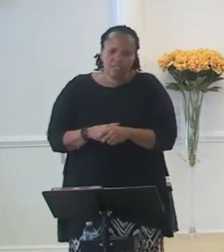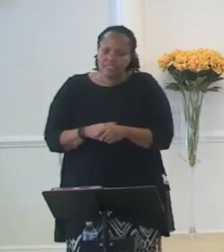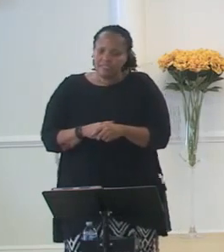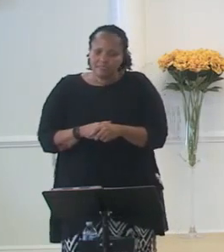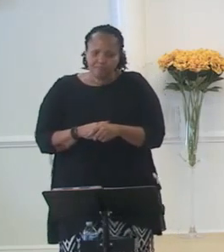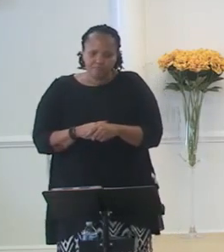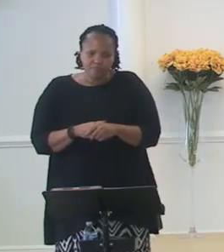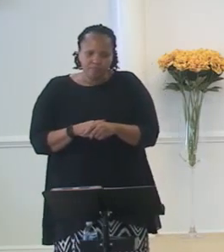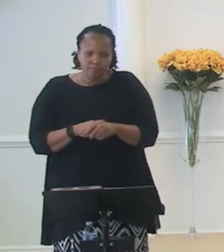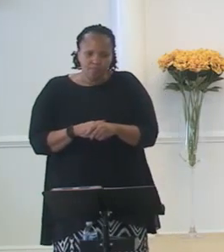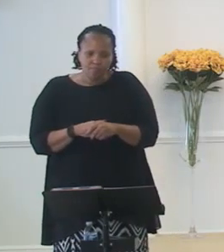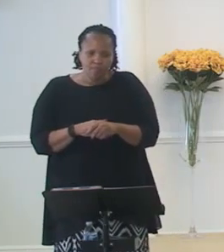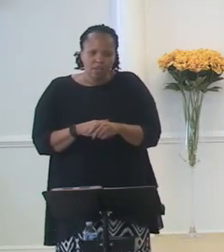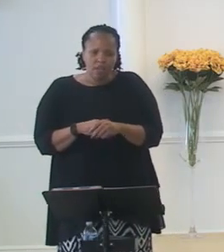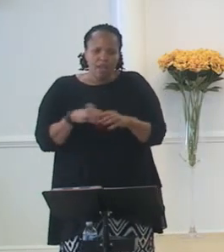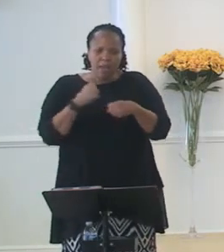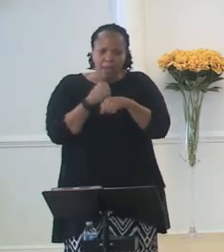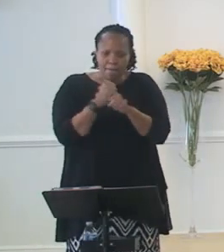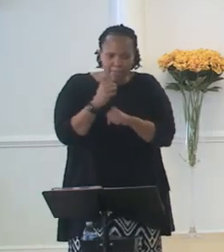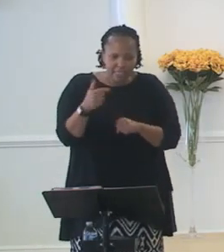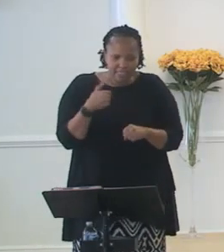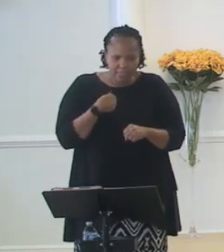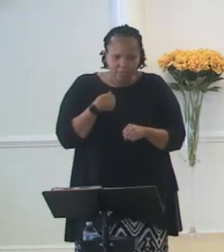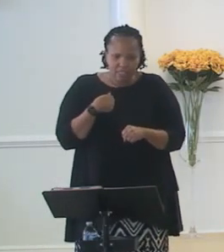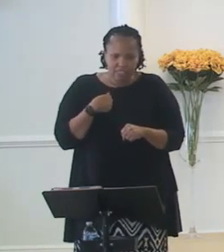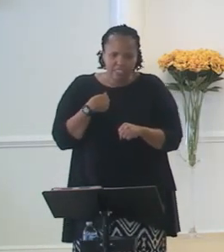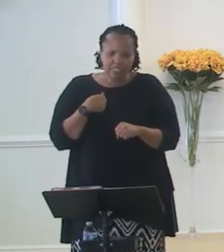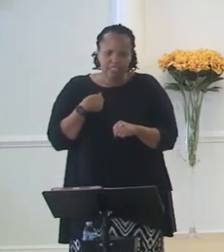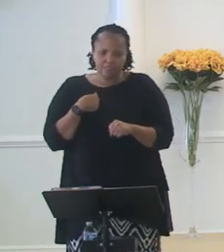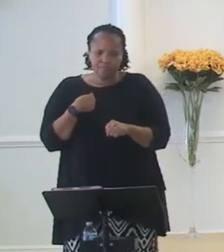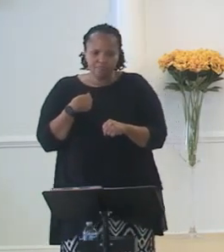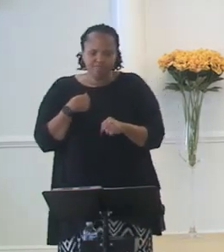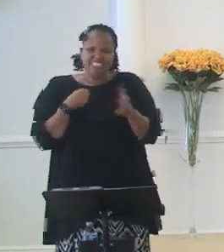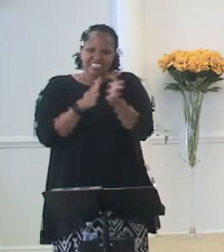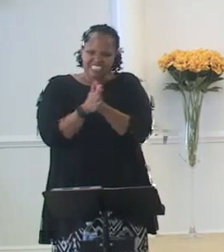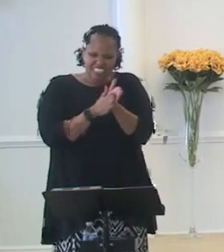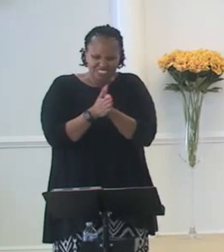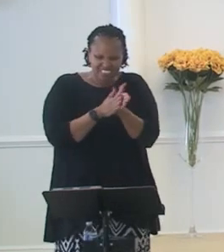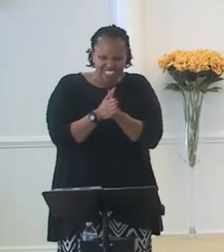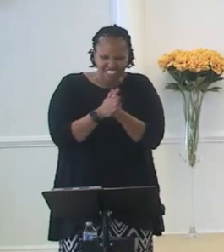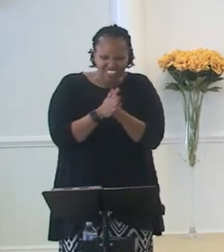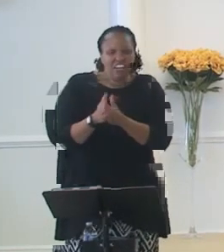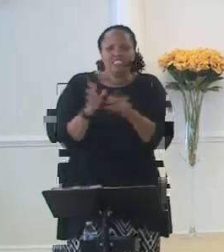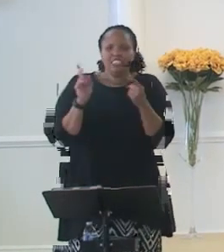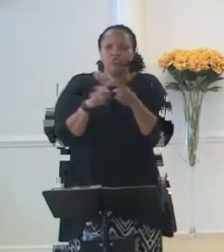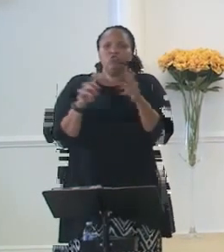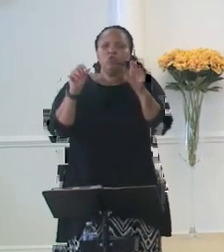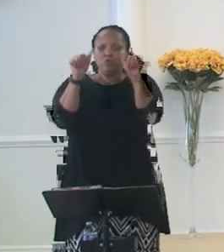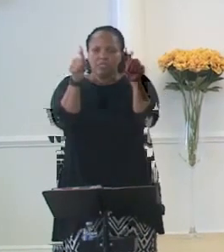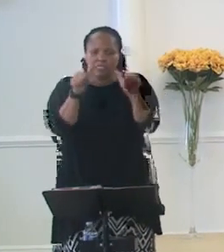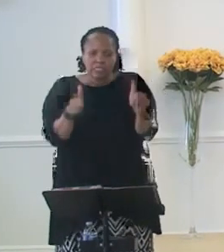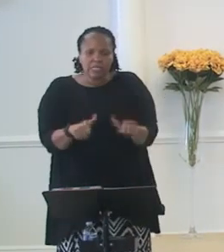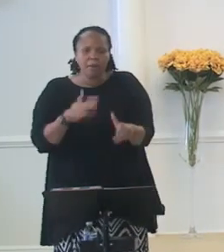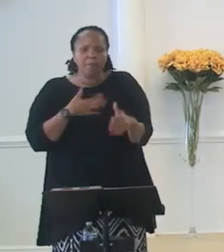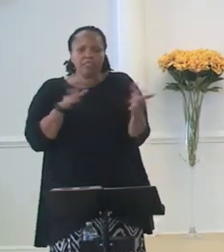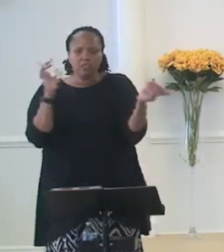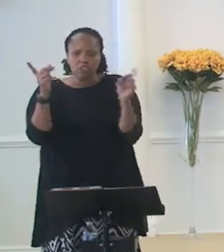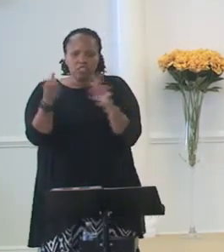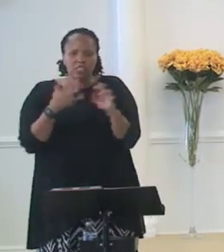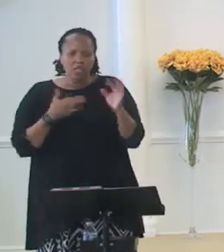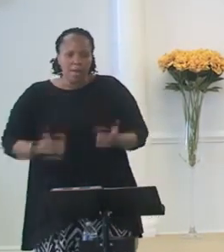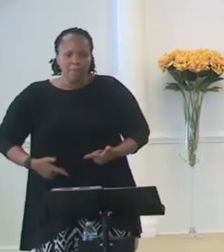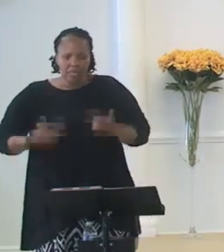away from me and causes me now to be aggressive towards the molding of my life. When I don't arrest